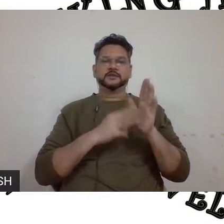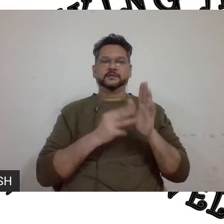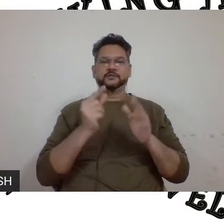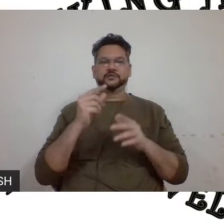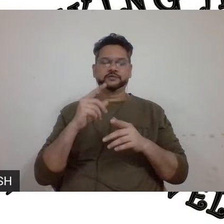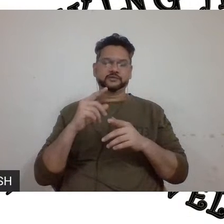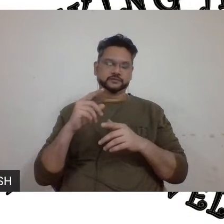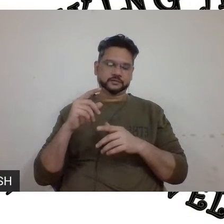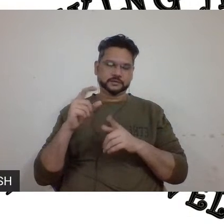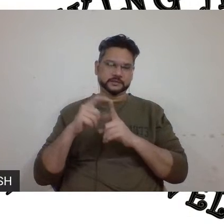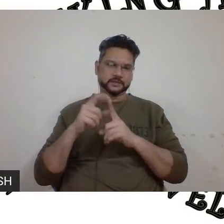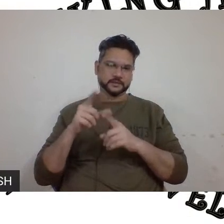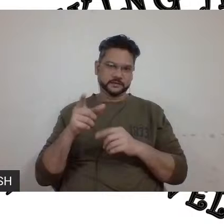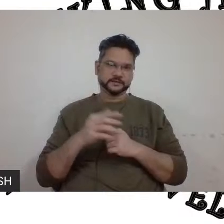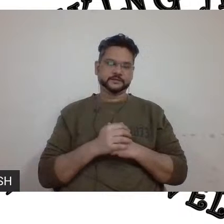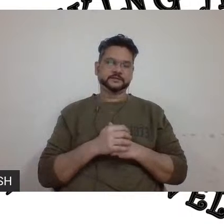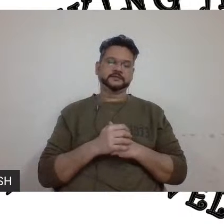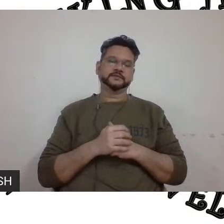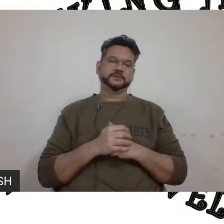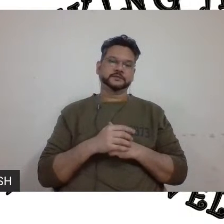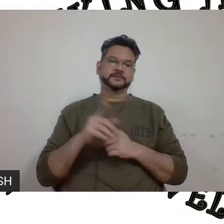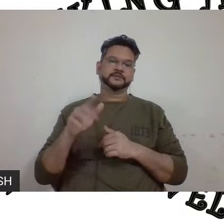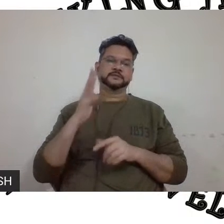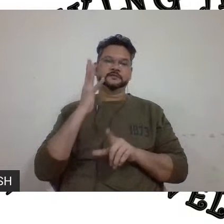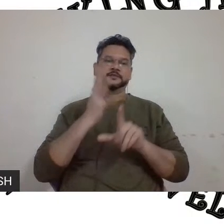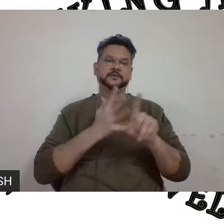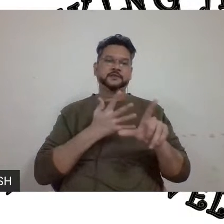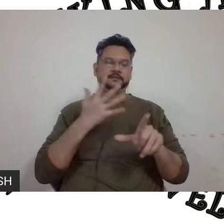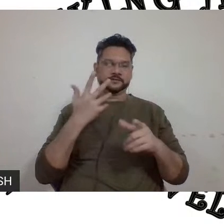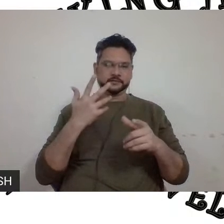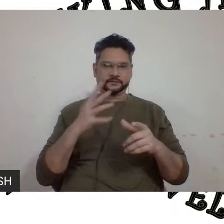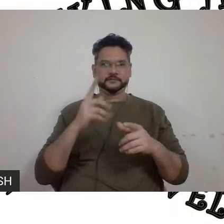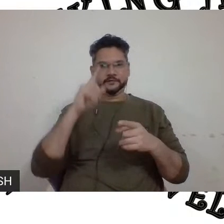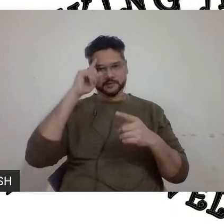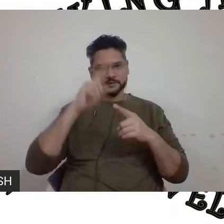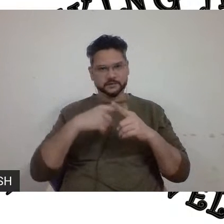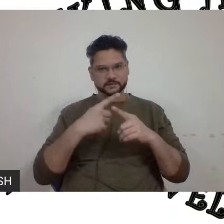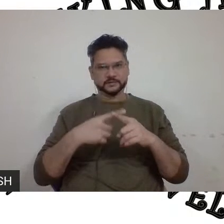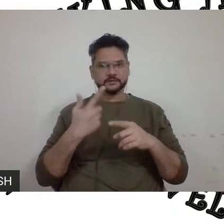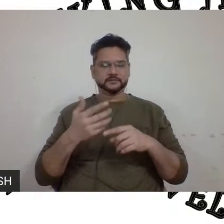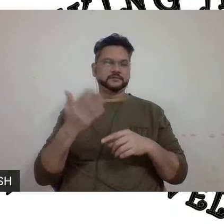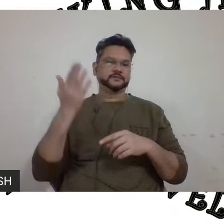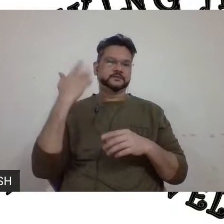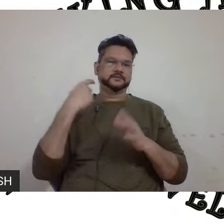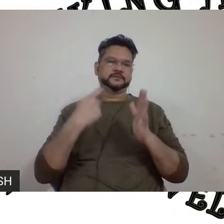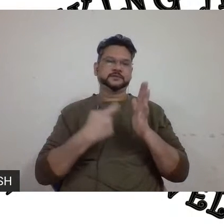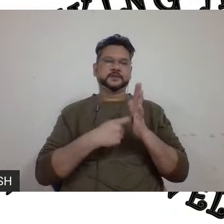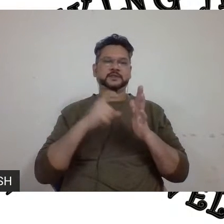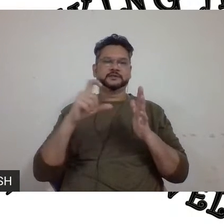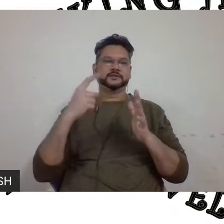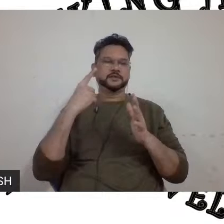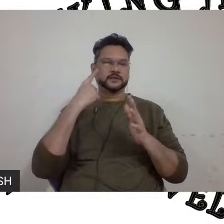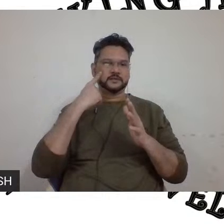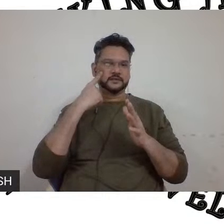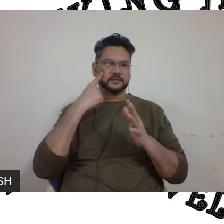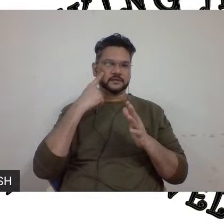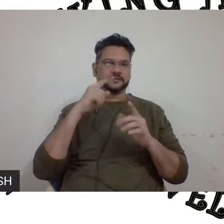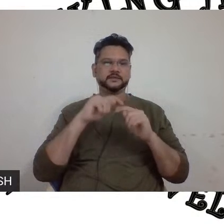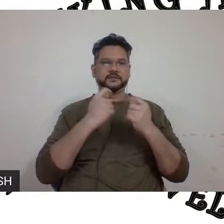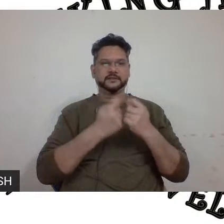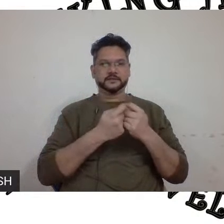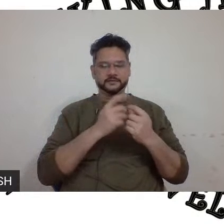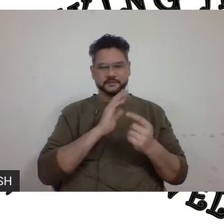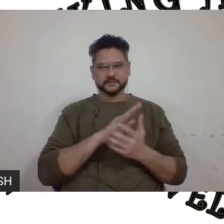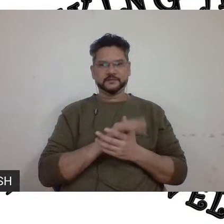teaching experience, visiting expert of Rehabilitation Council of India team, expert member of Bureau of